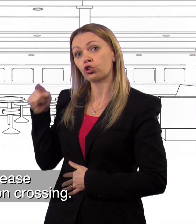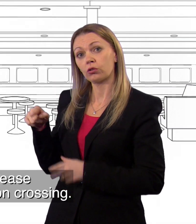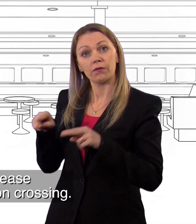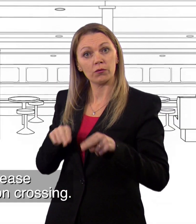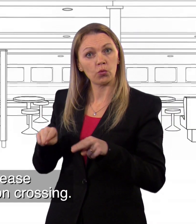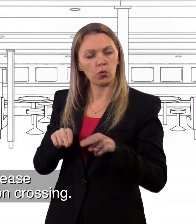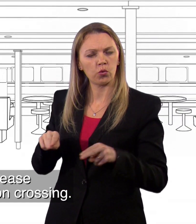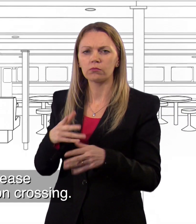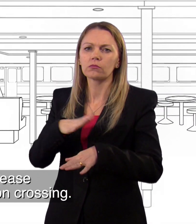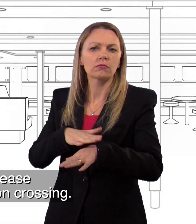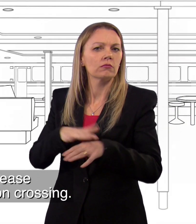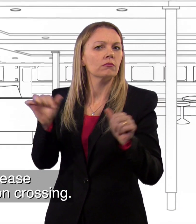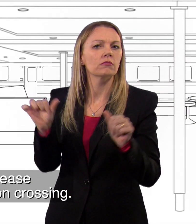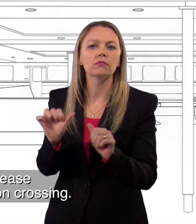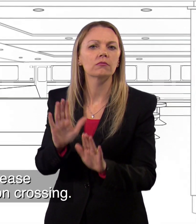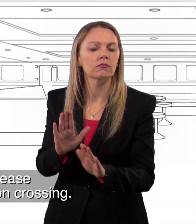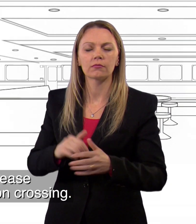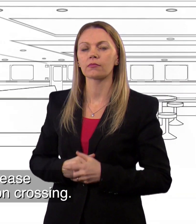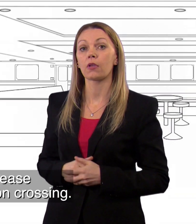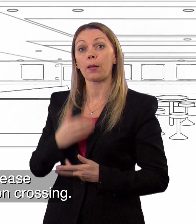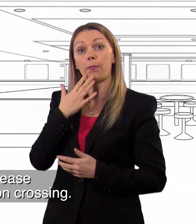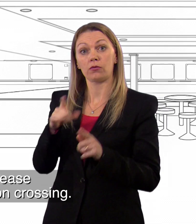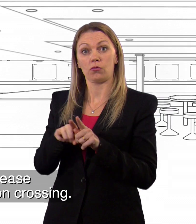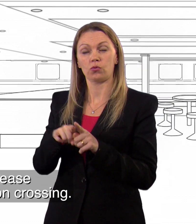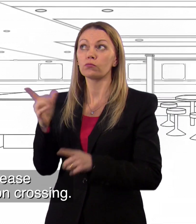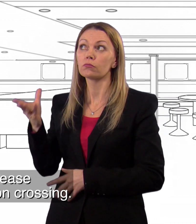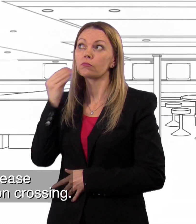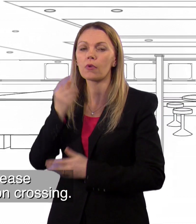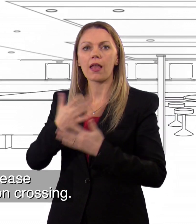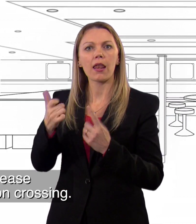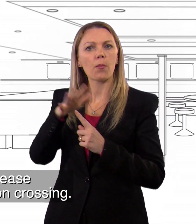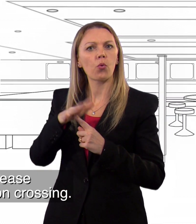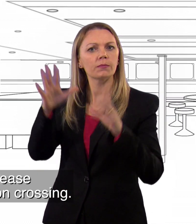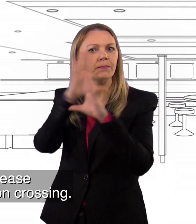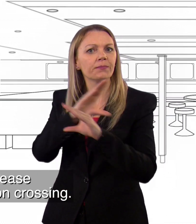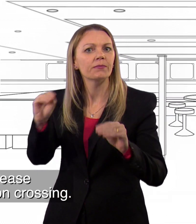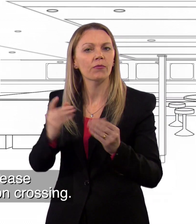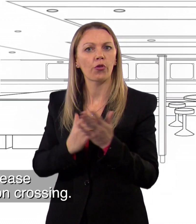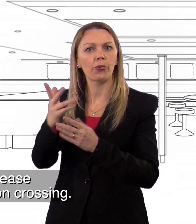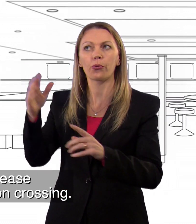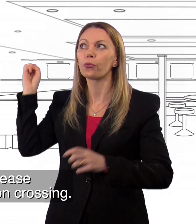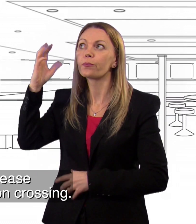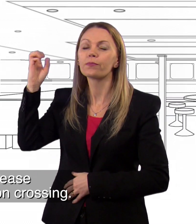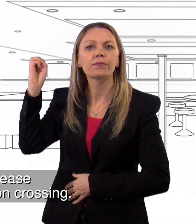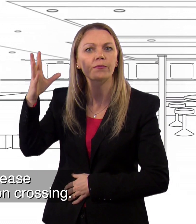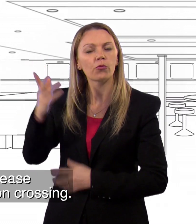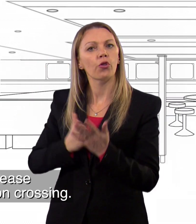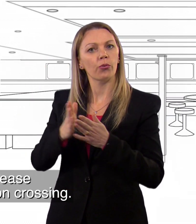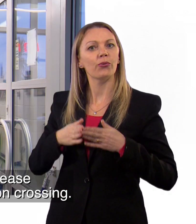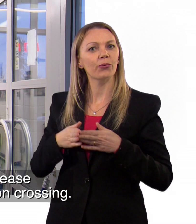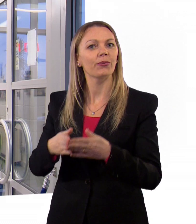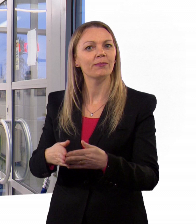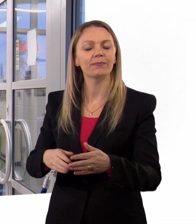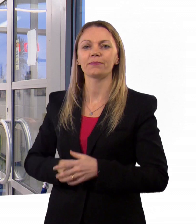video. It takes only a few minutes. And please also listen out for important announcements on the public address system during the